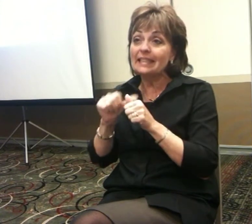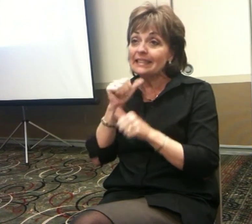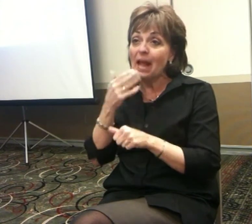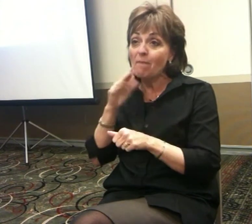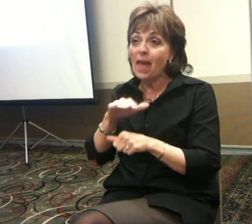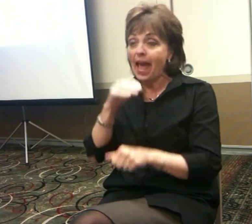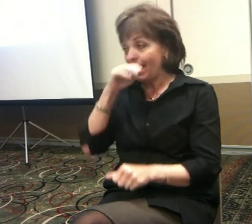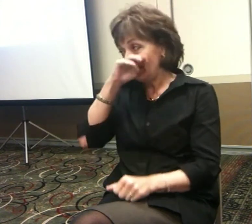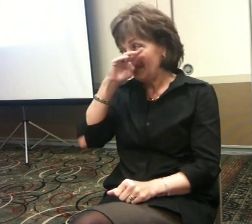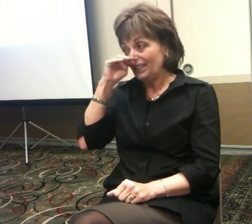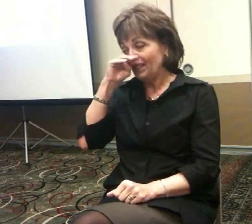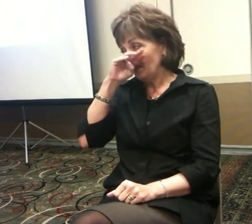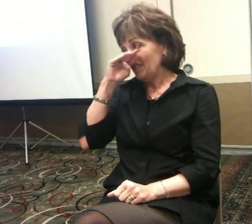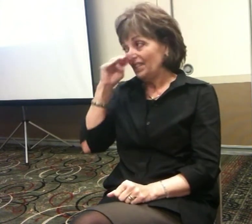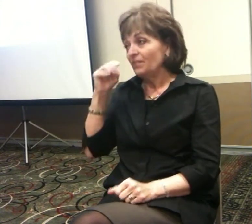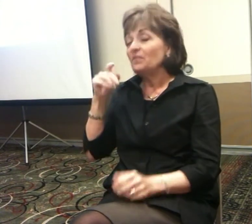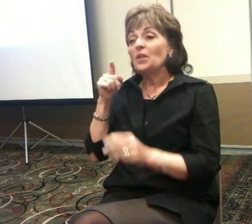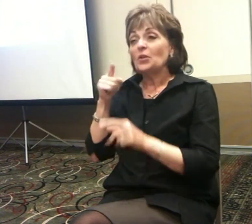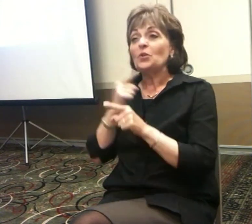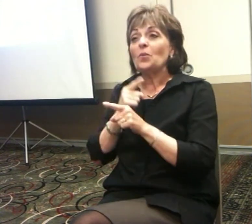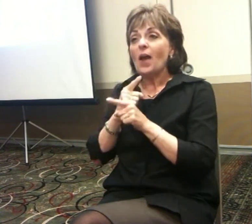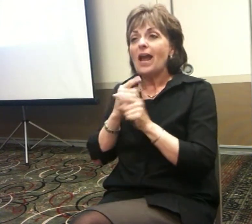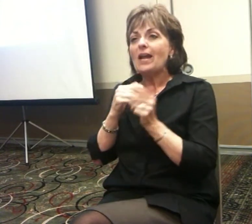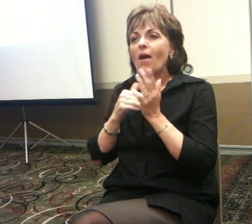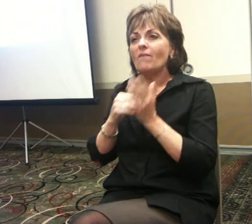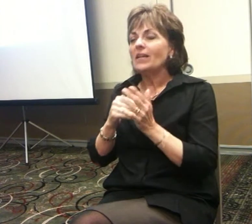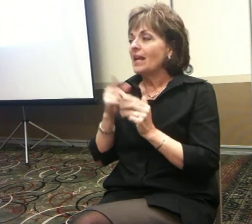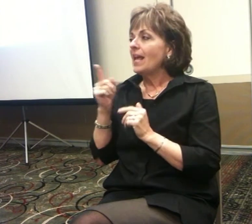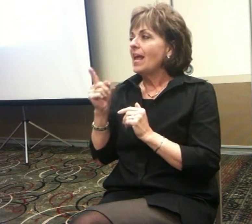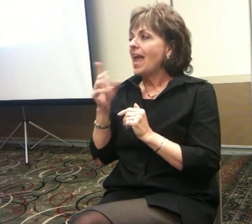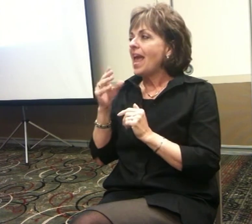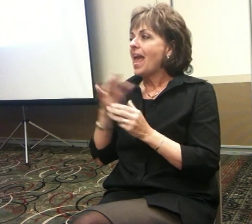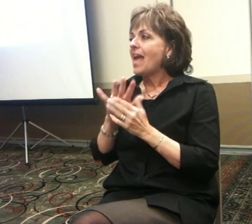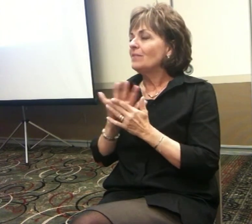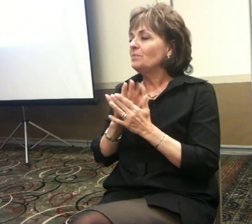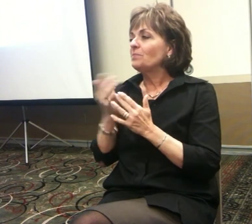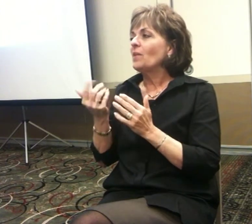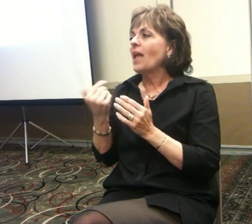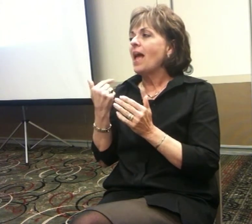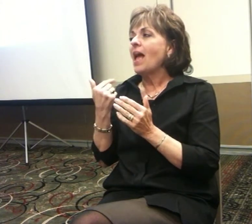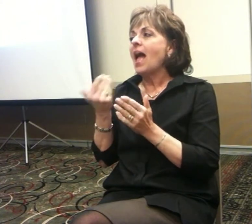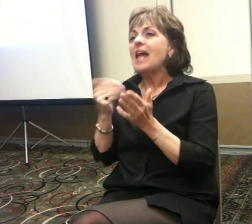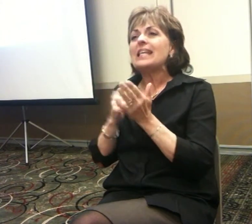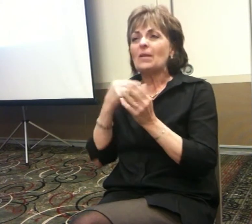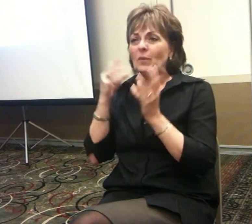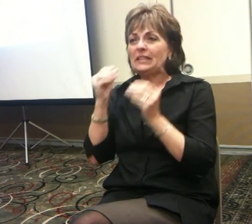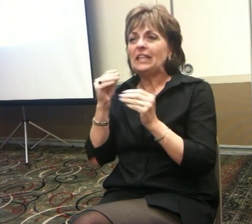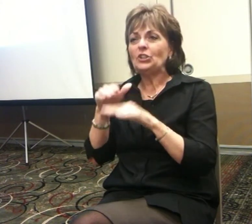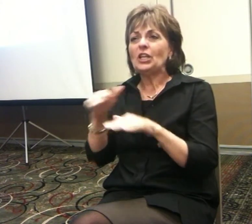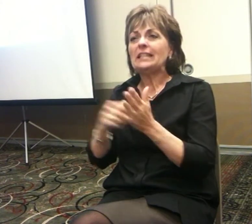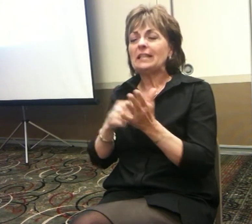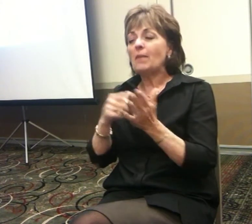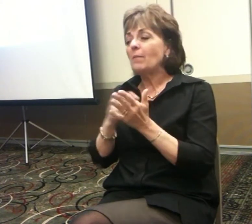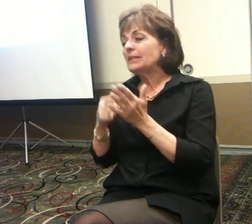Okay? But you're right, oftentimes. And we, again, will teach kids sometimes. Sometimes kids will learn, have a major